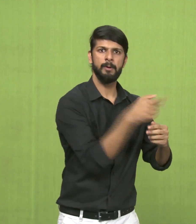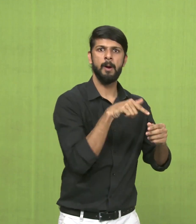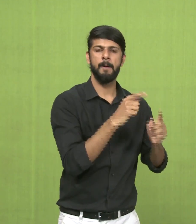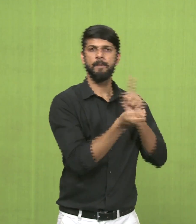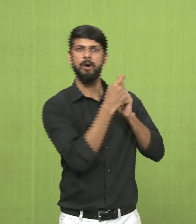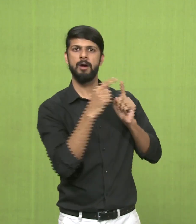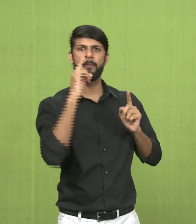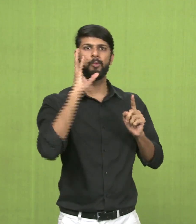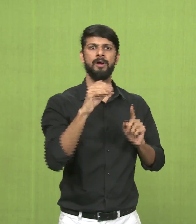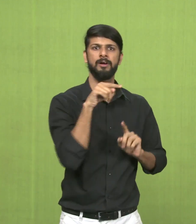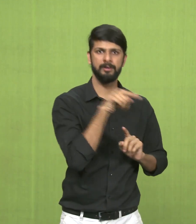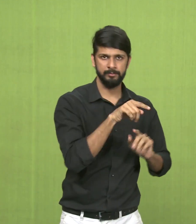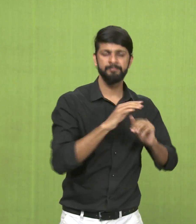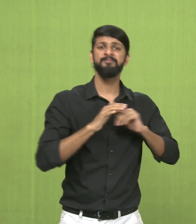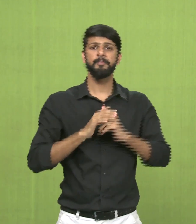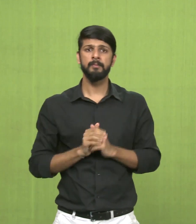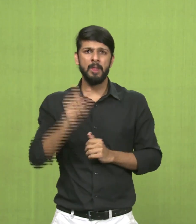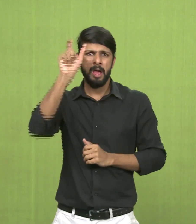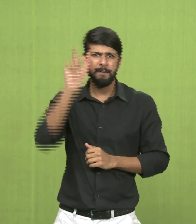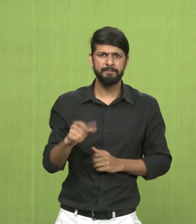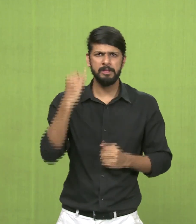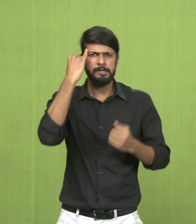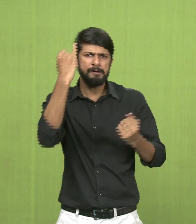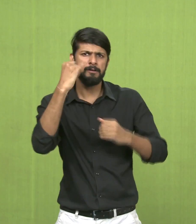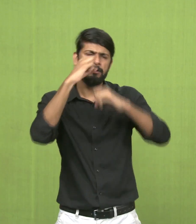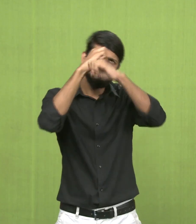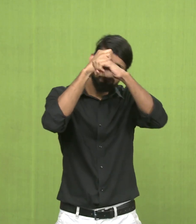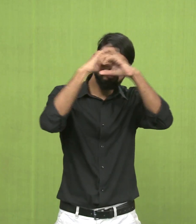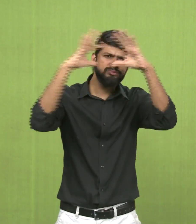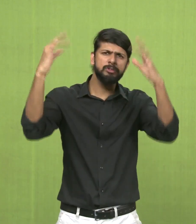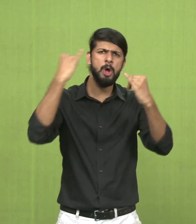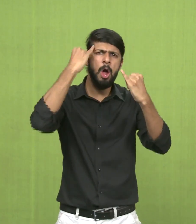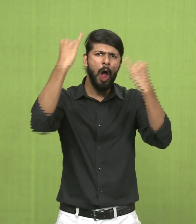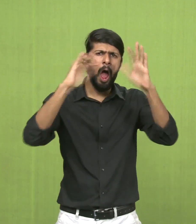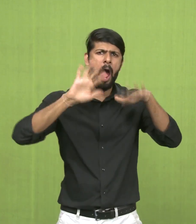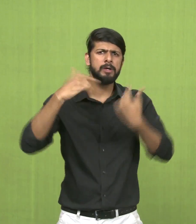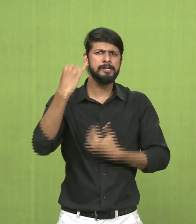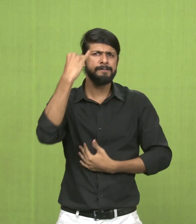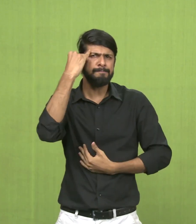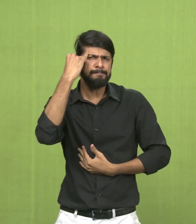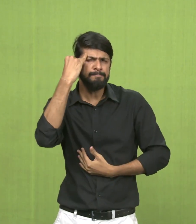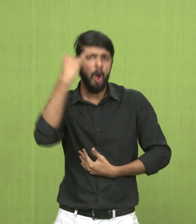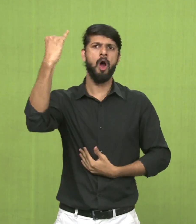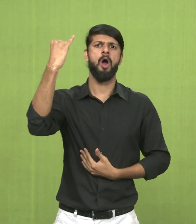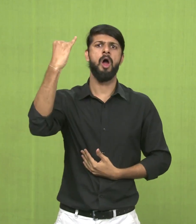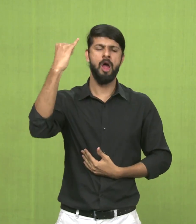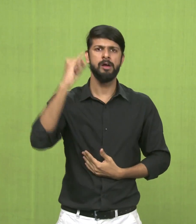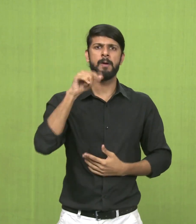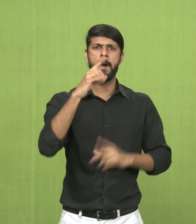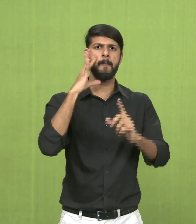protect the greenery and the environment? Illustrators would use their creative ideas to depict or communicate